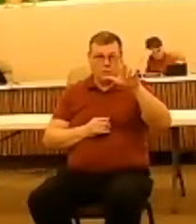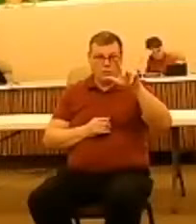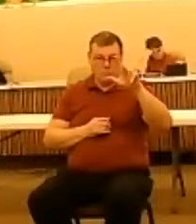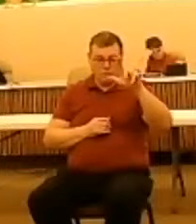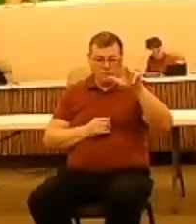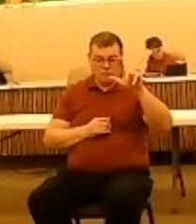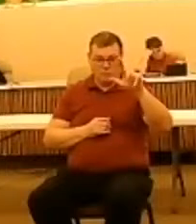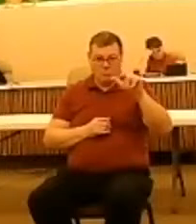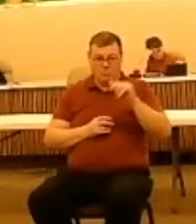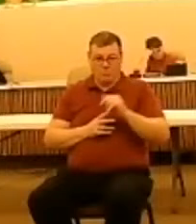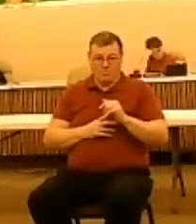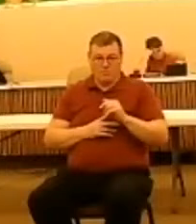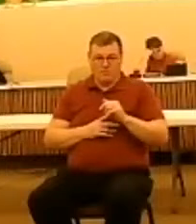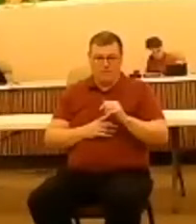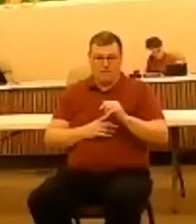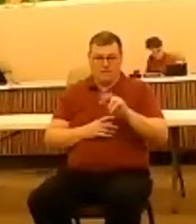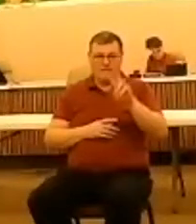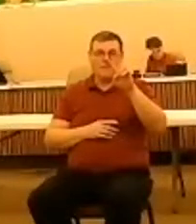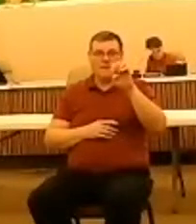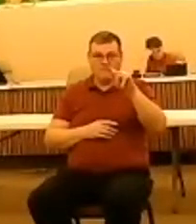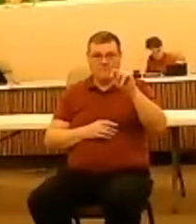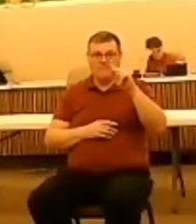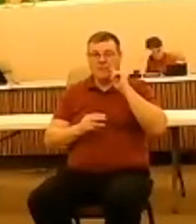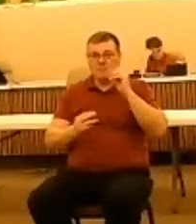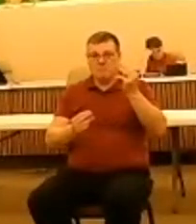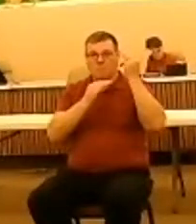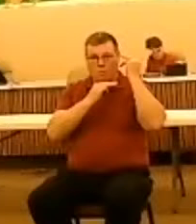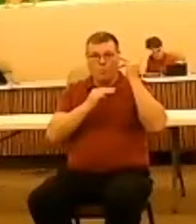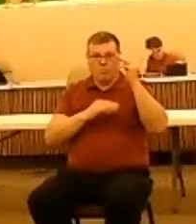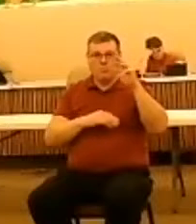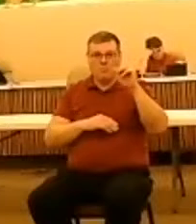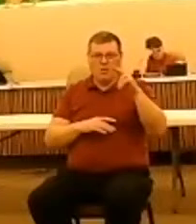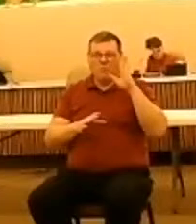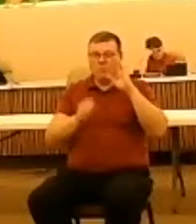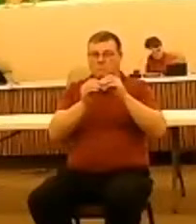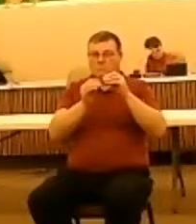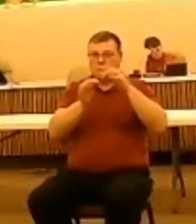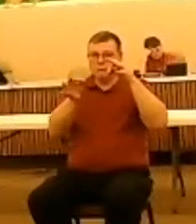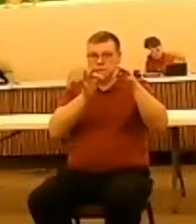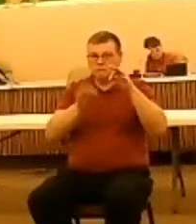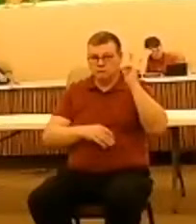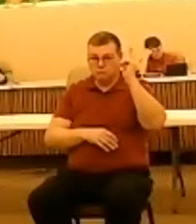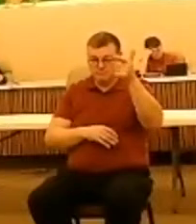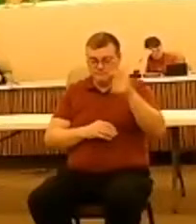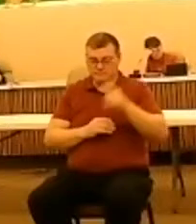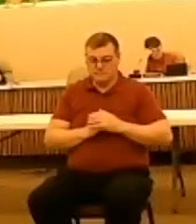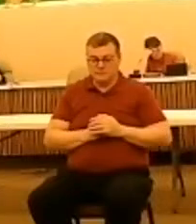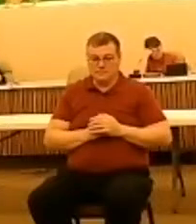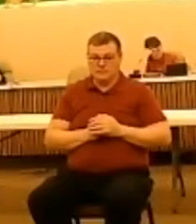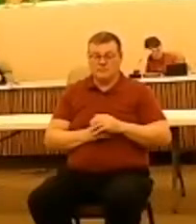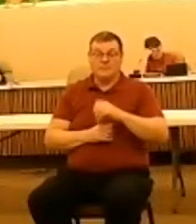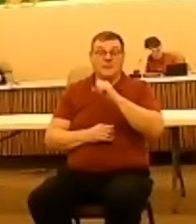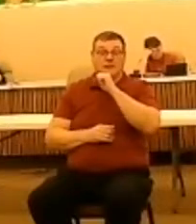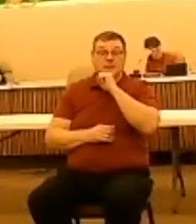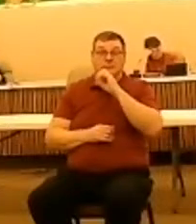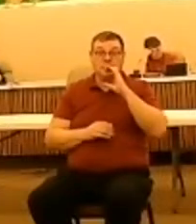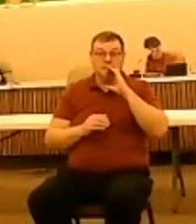at Veterans Memorial Park. More details to follow. At the Senior